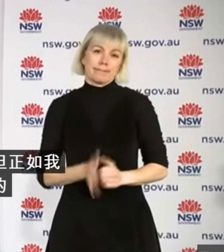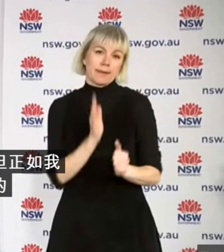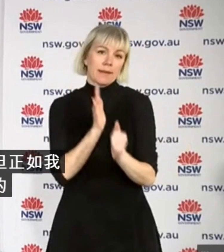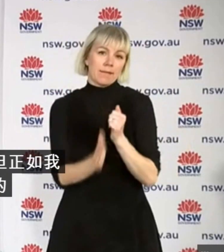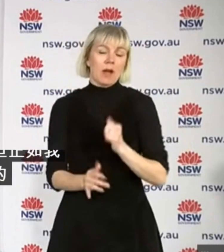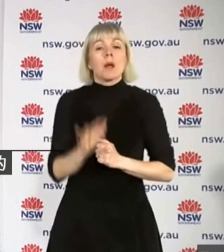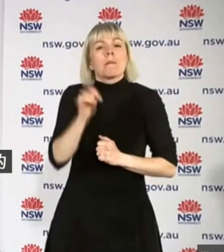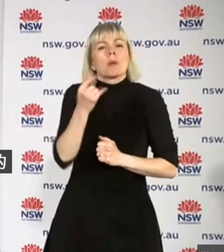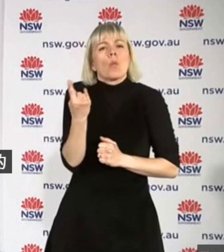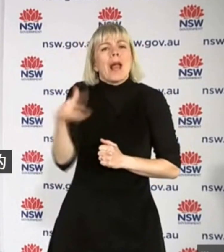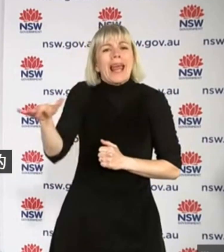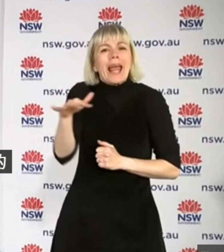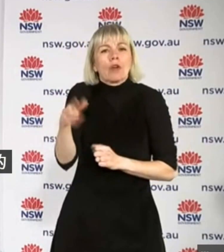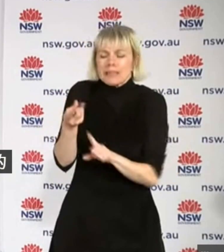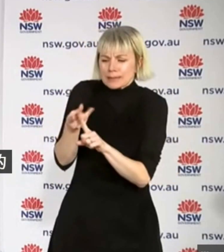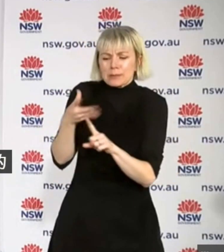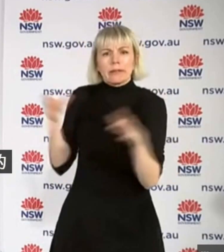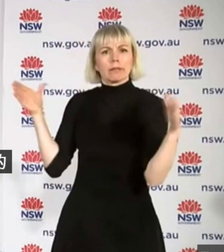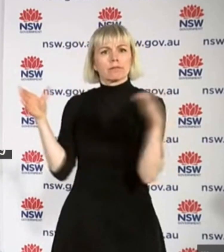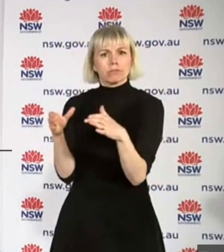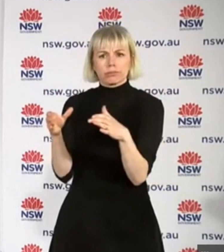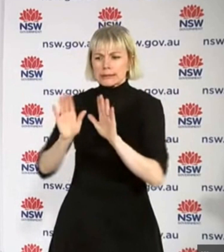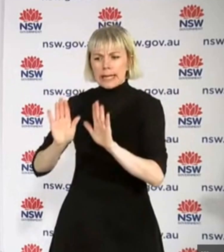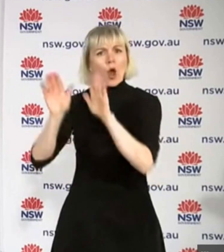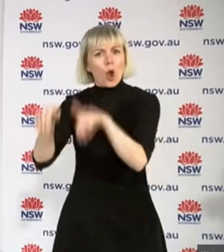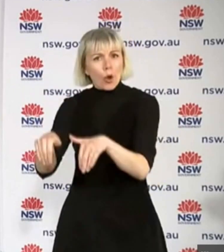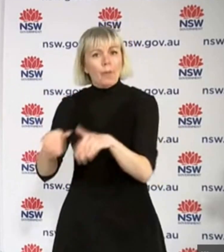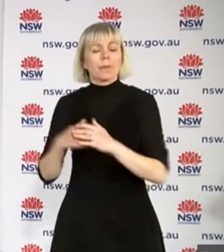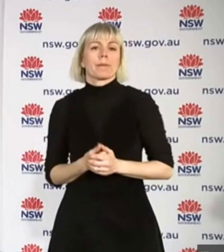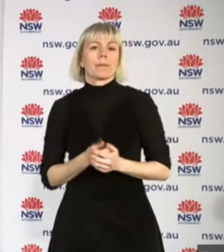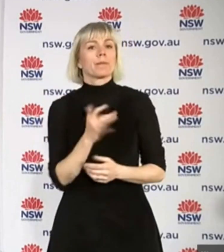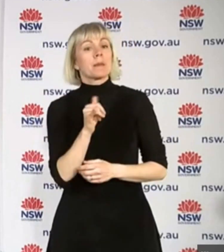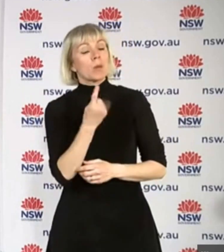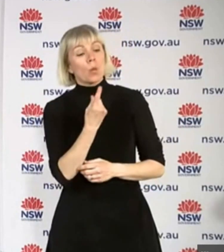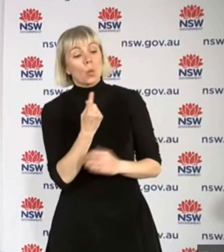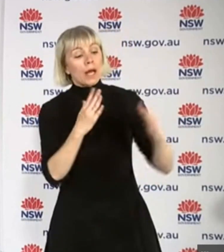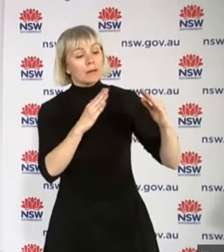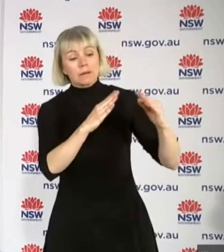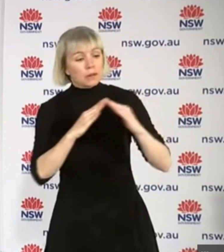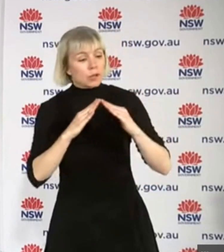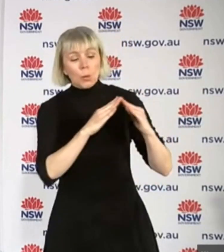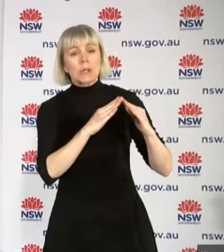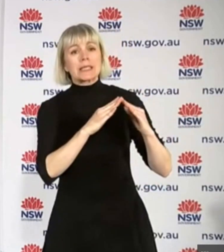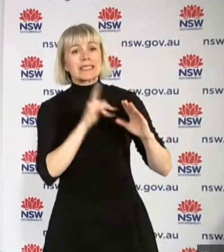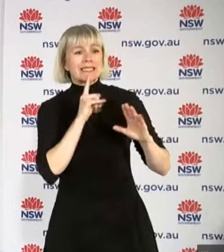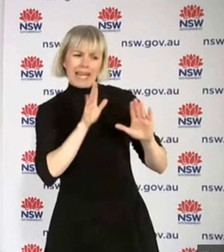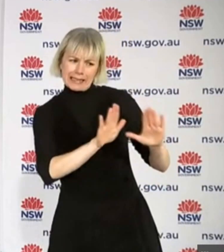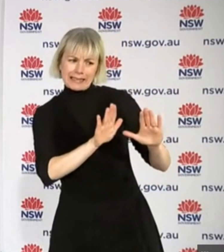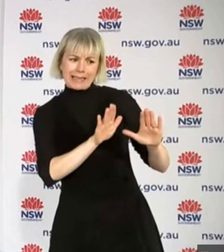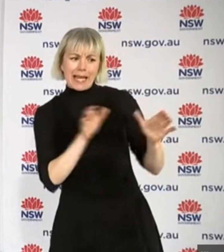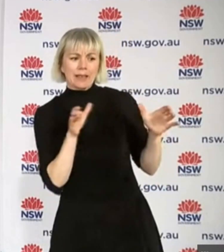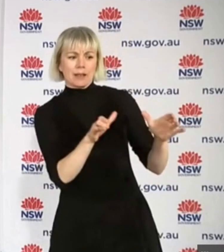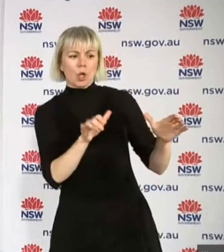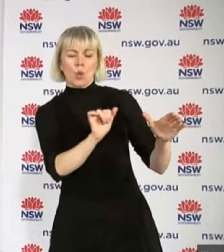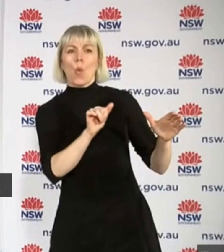be localised stay-at-home orders. There could be times when we say to communities, restrict your activity to your local area.